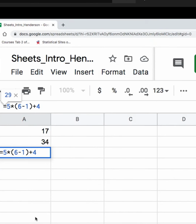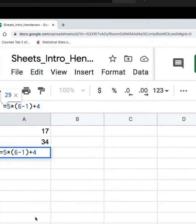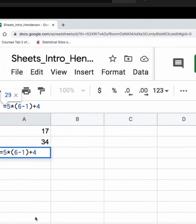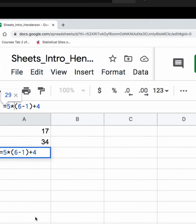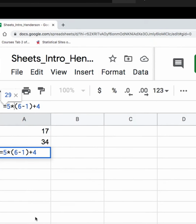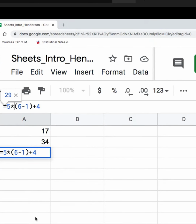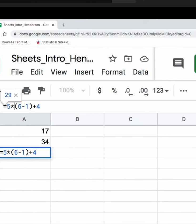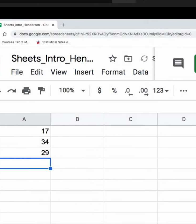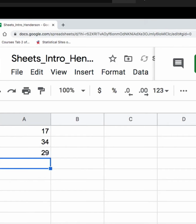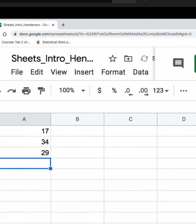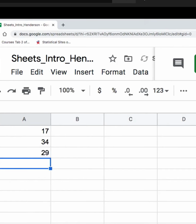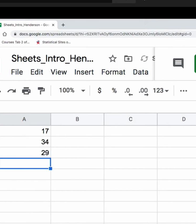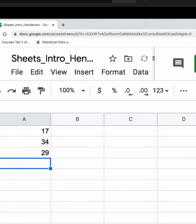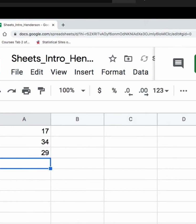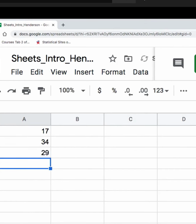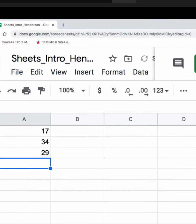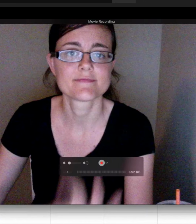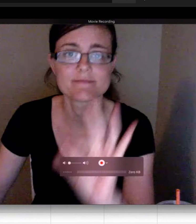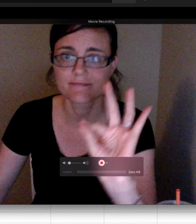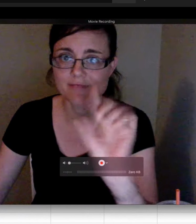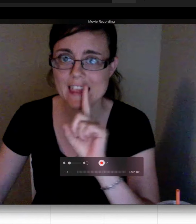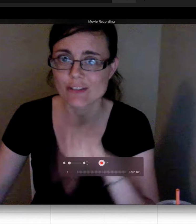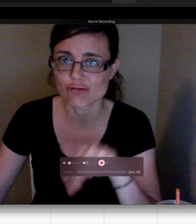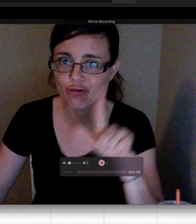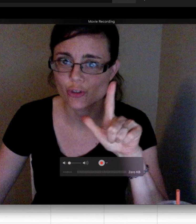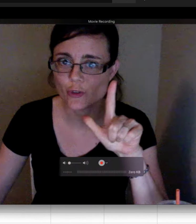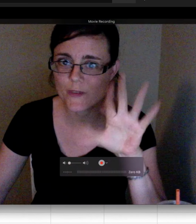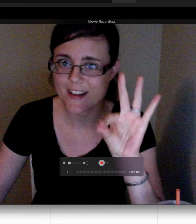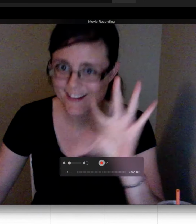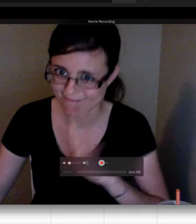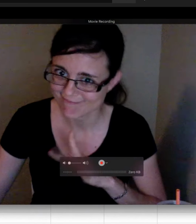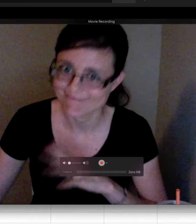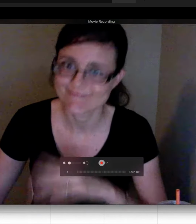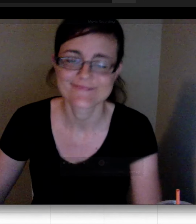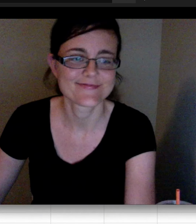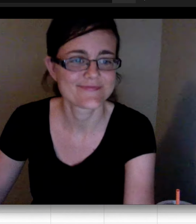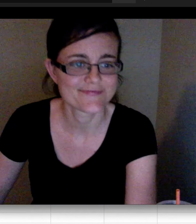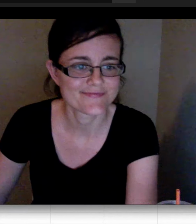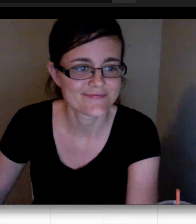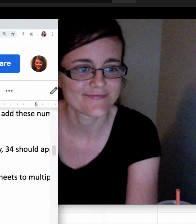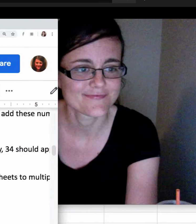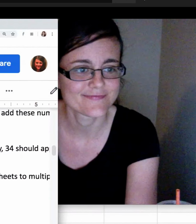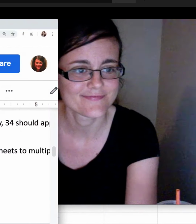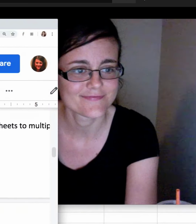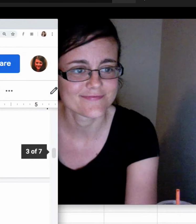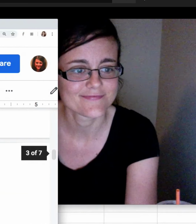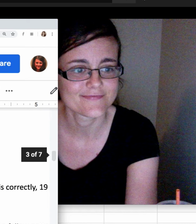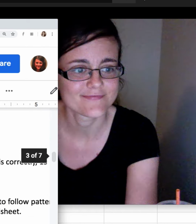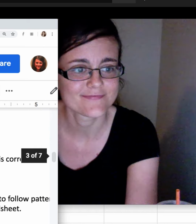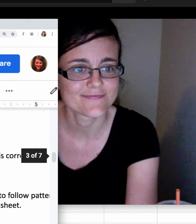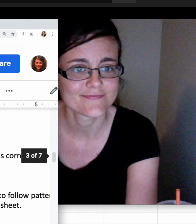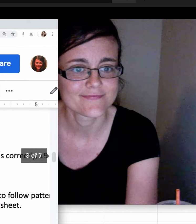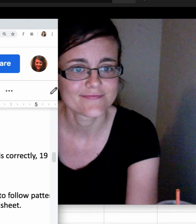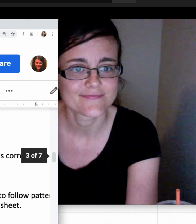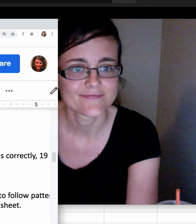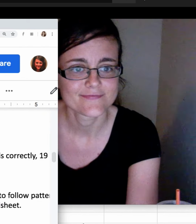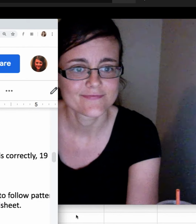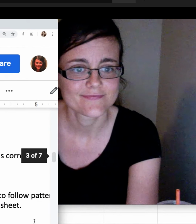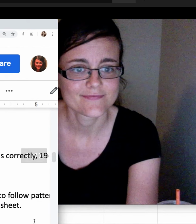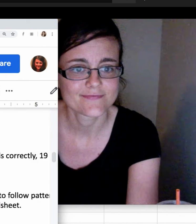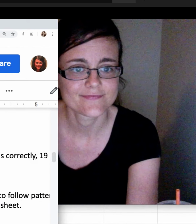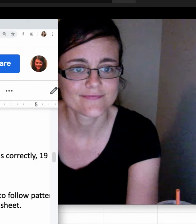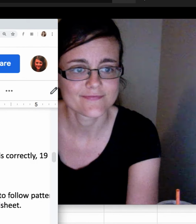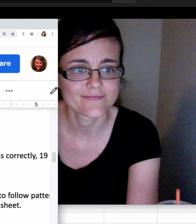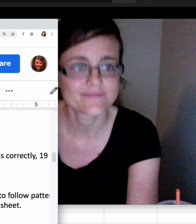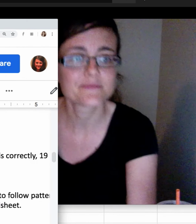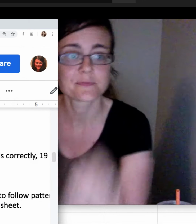it's for addition and subtraction, and this is for multiplication. And the answer is 29.